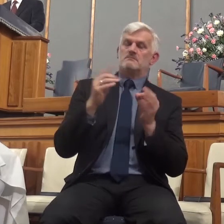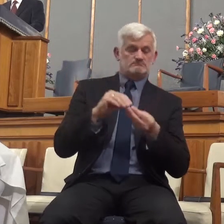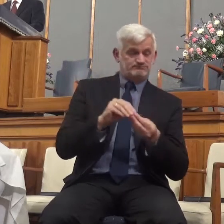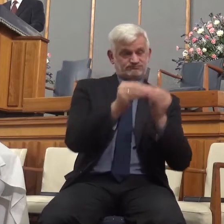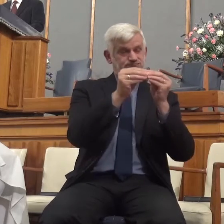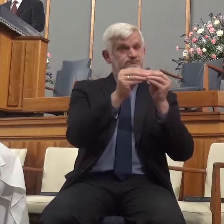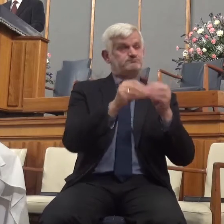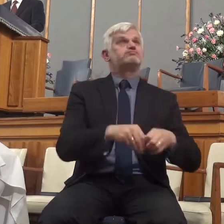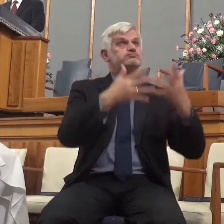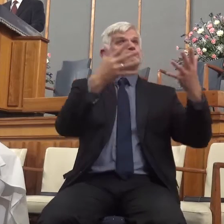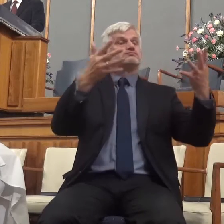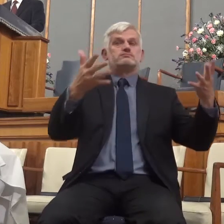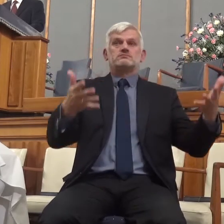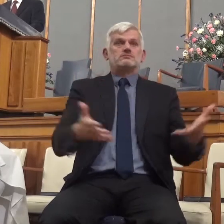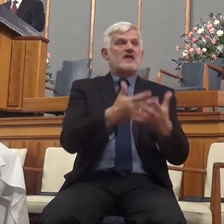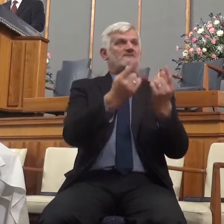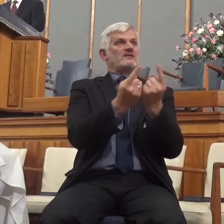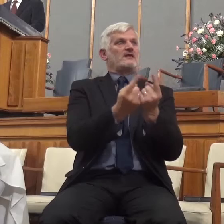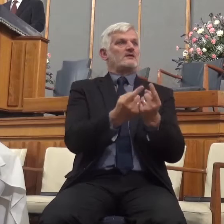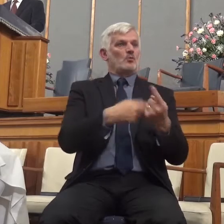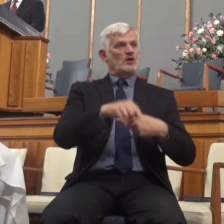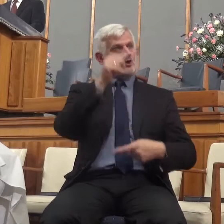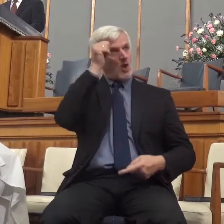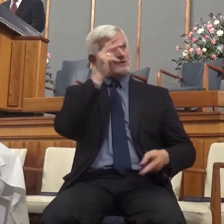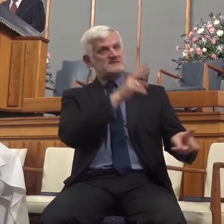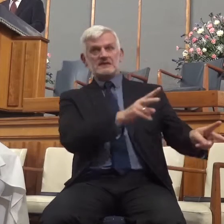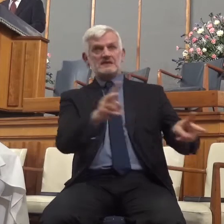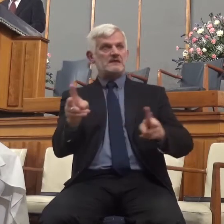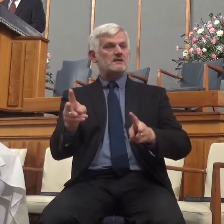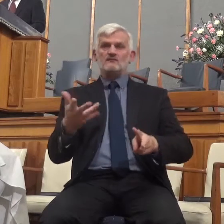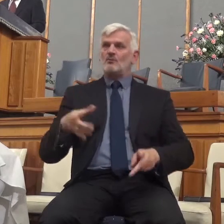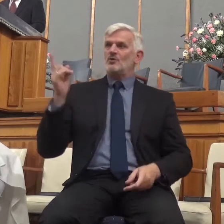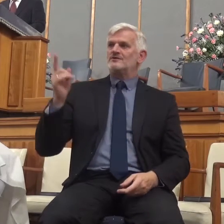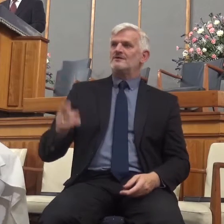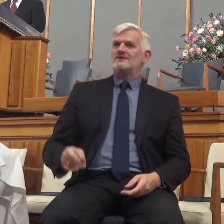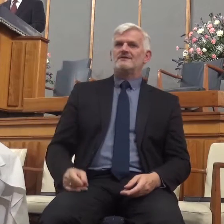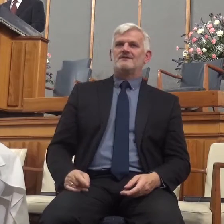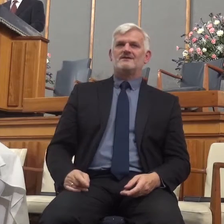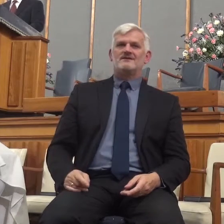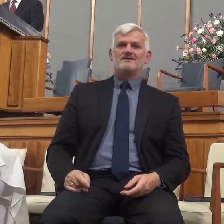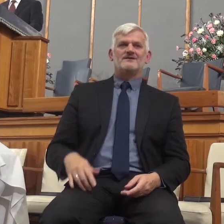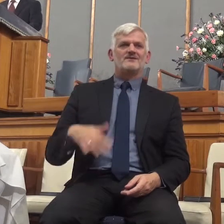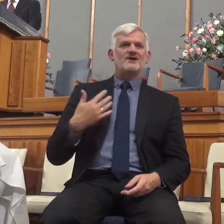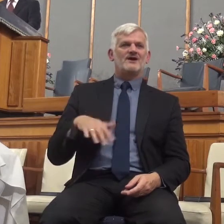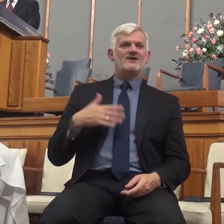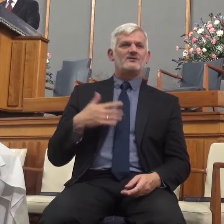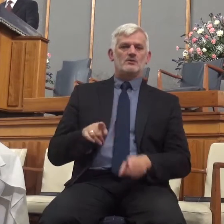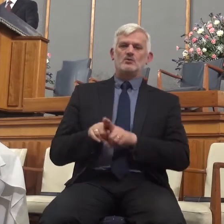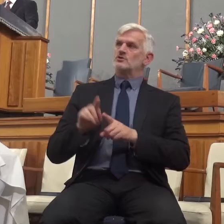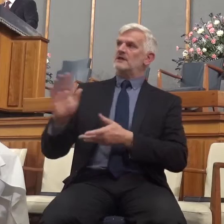that we're aware of and that we have. He's provided us with life itself. Here we